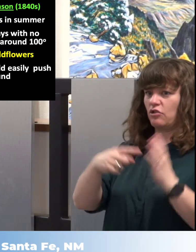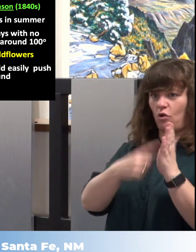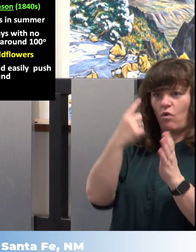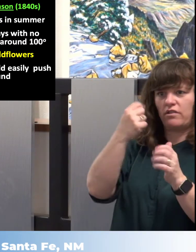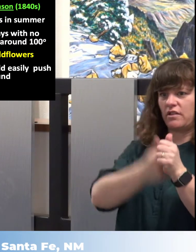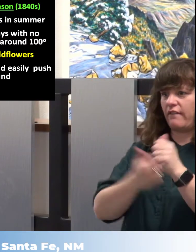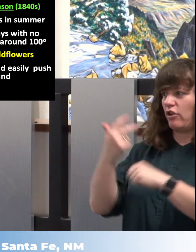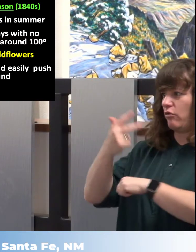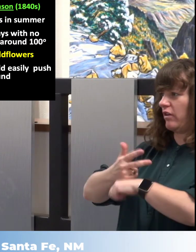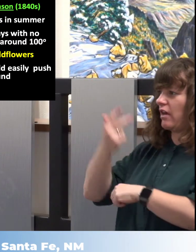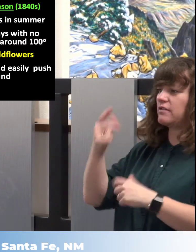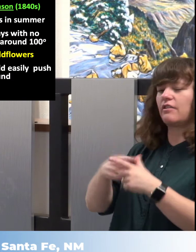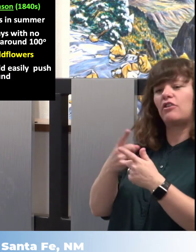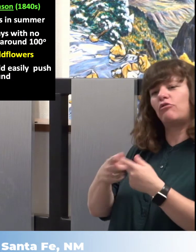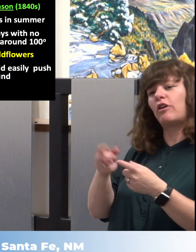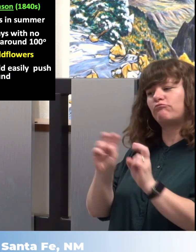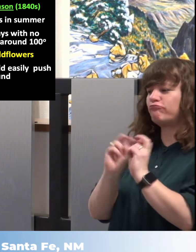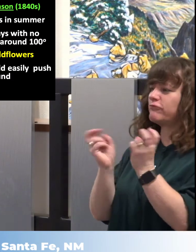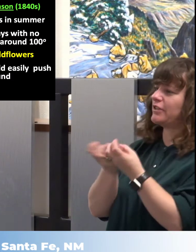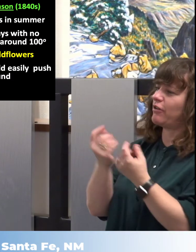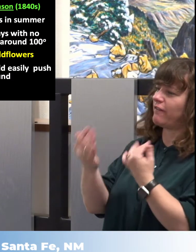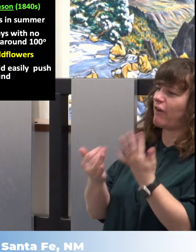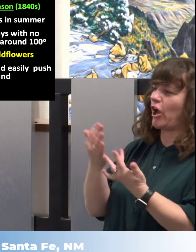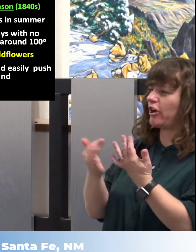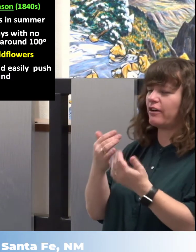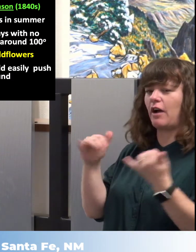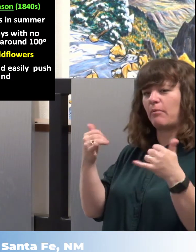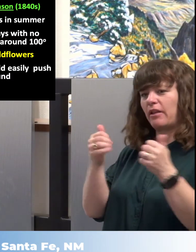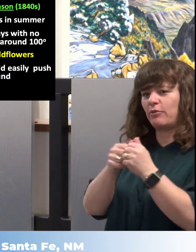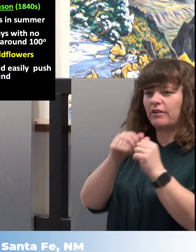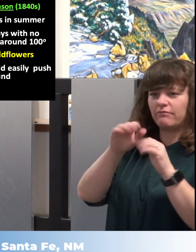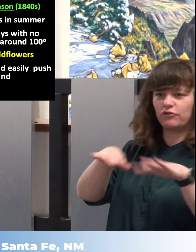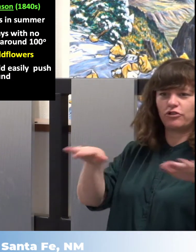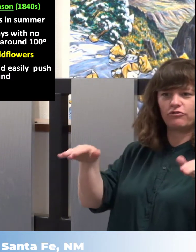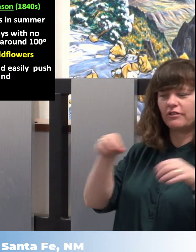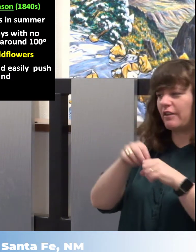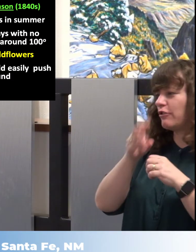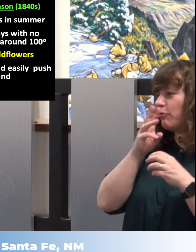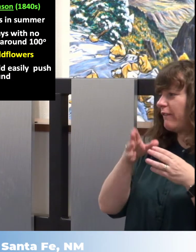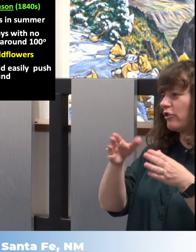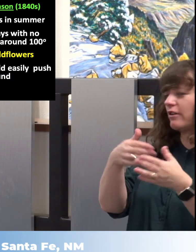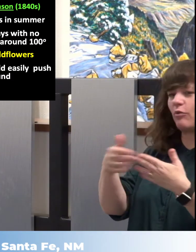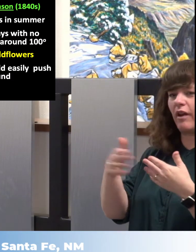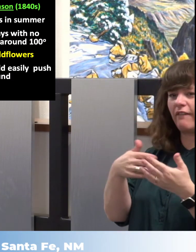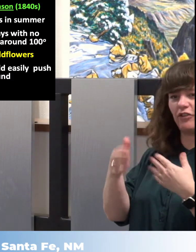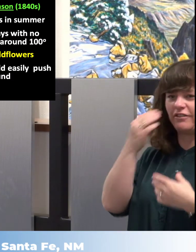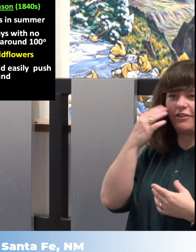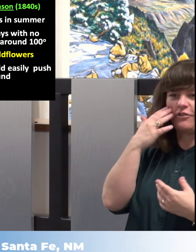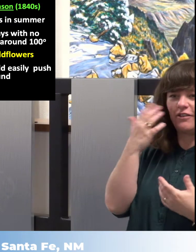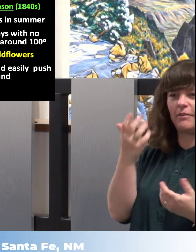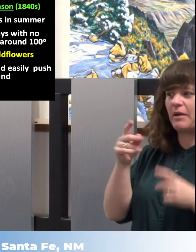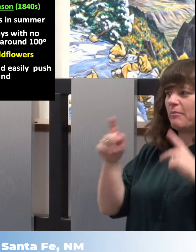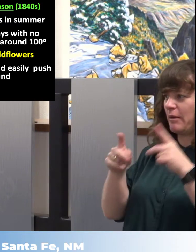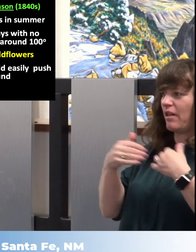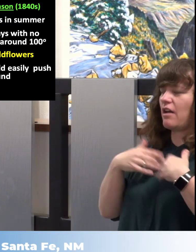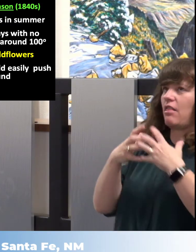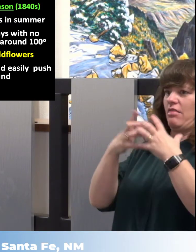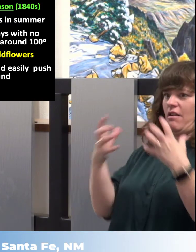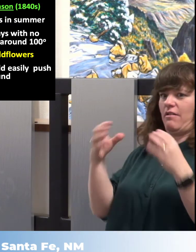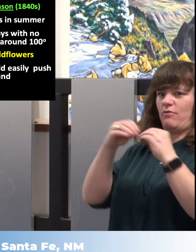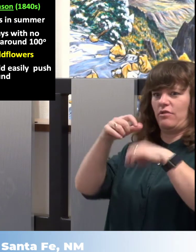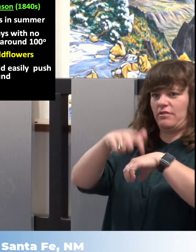time for sitting around the campfire or playing with your kids in the river or whatever. You know, people had a lot more